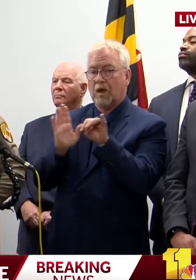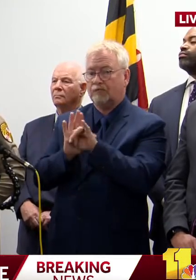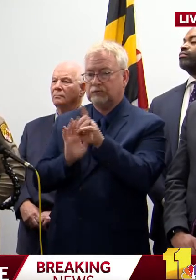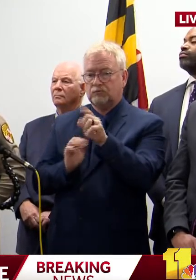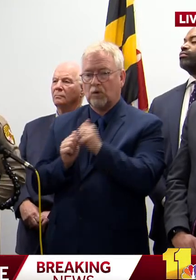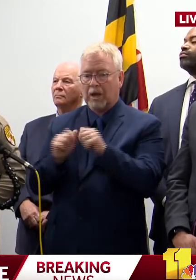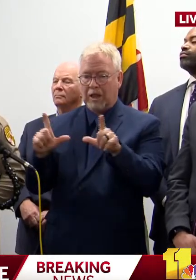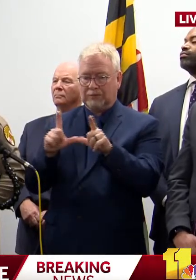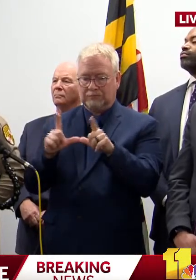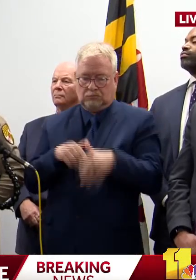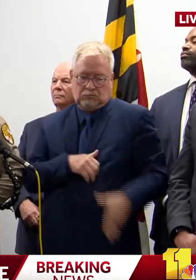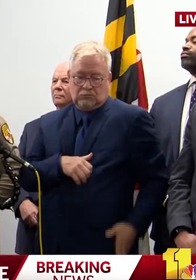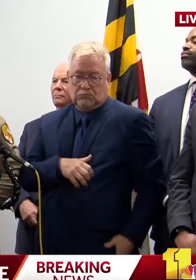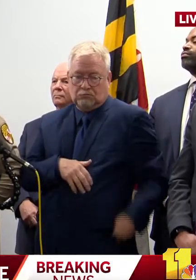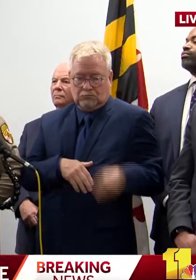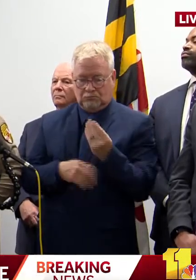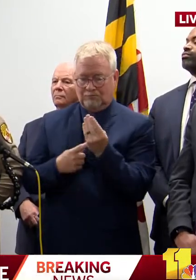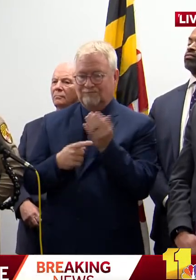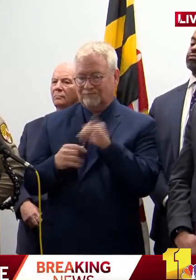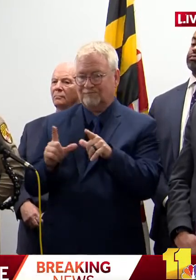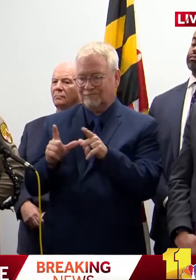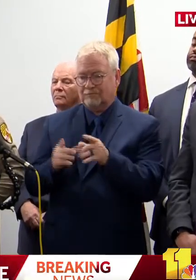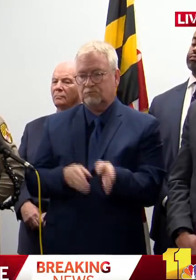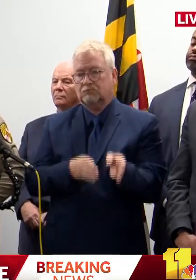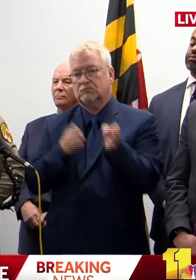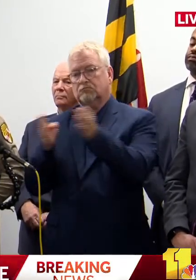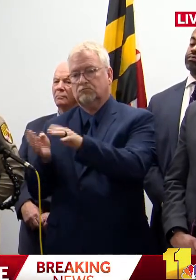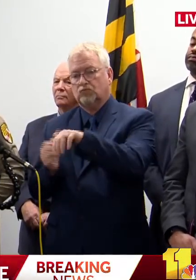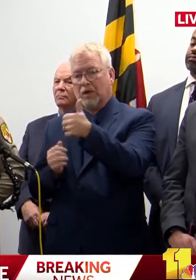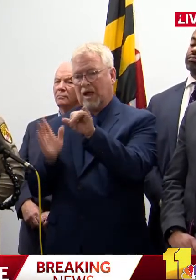in his pocket. The other individual was identified by fingerprint.